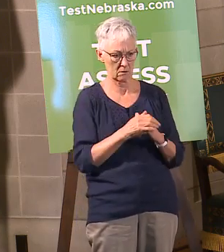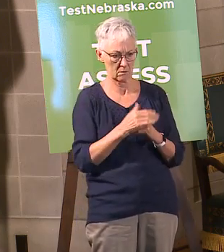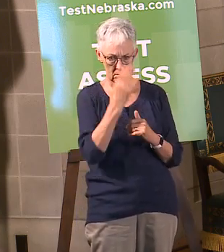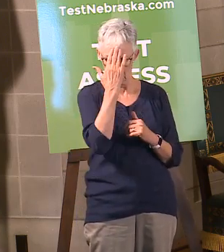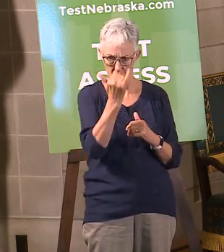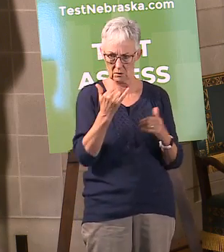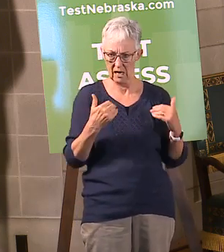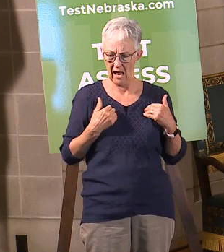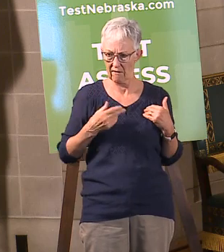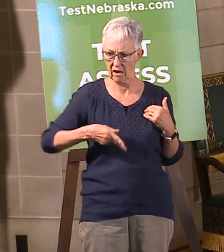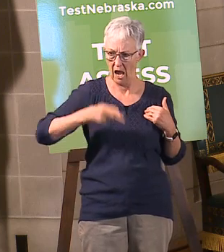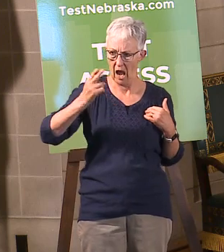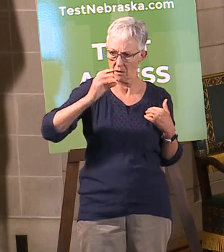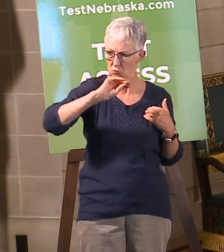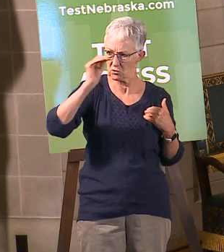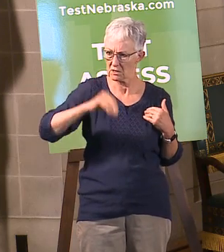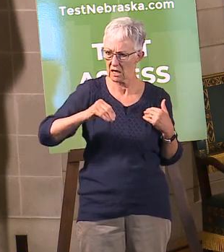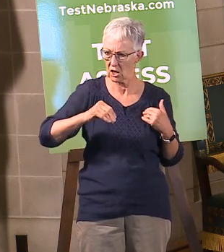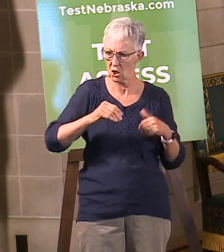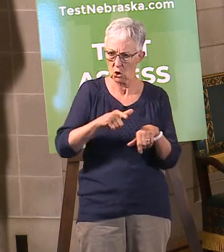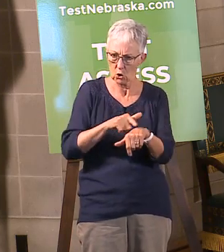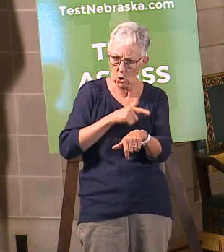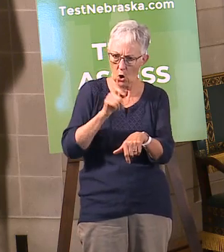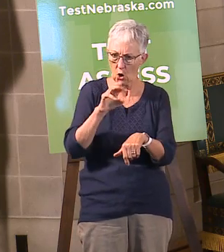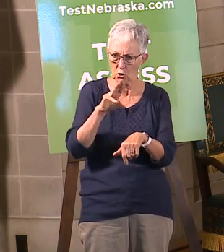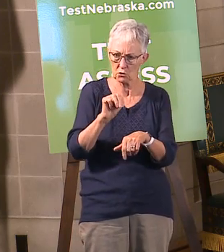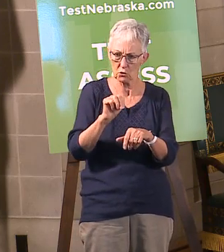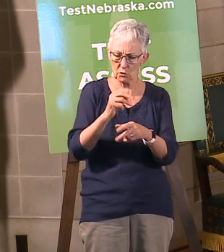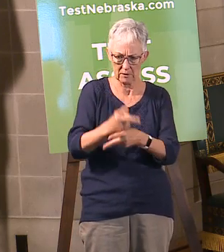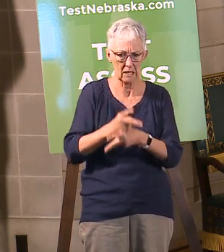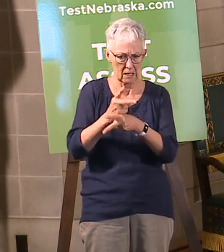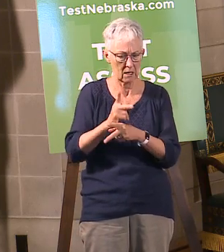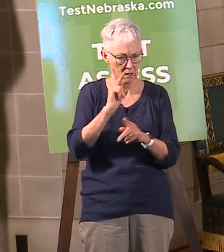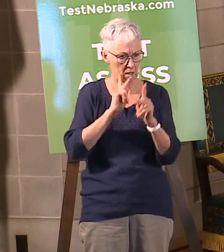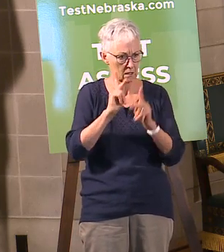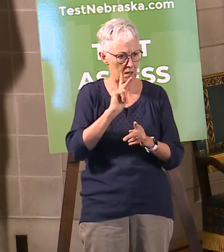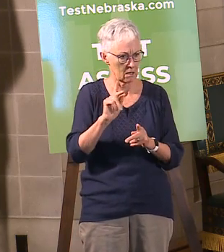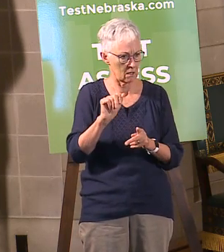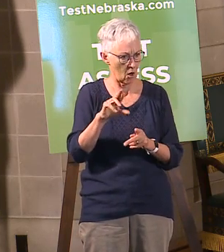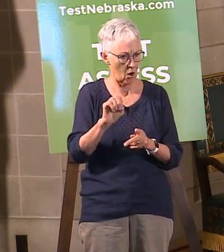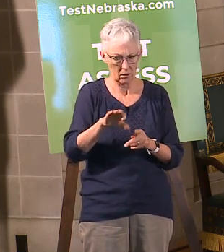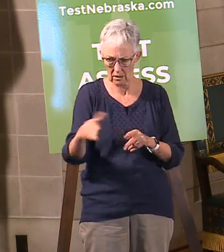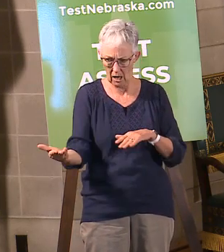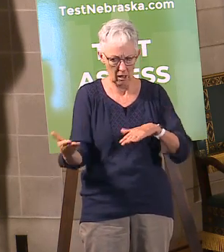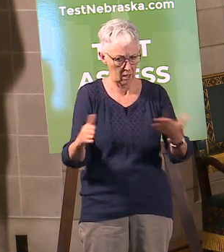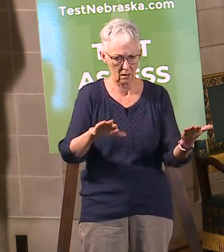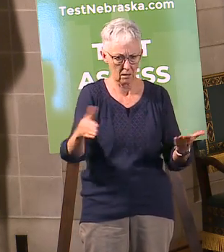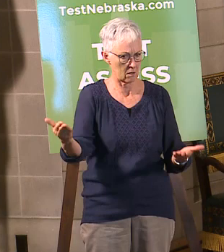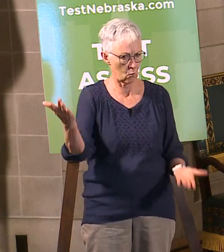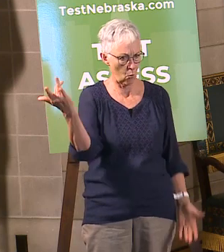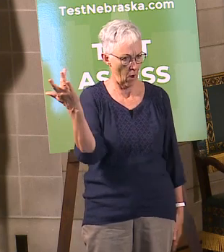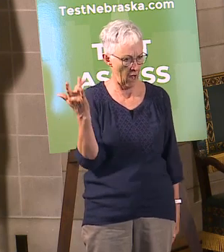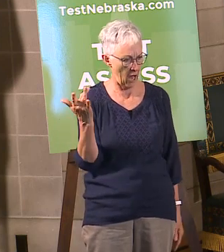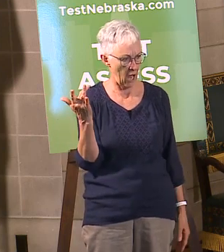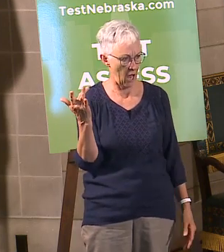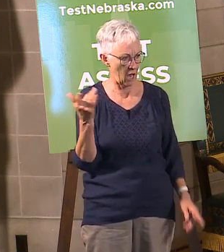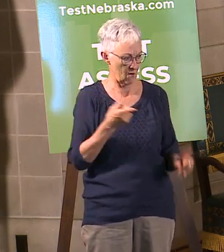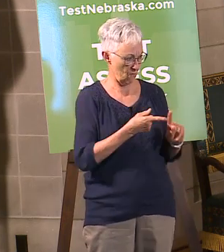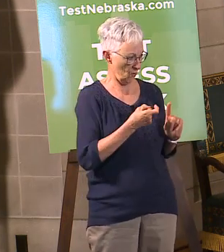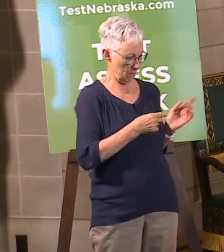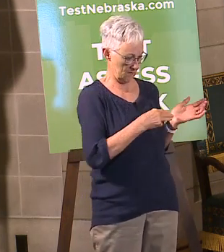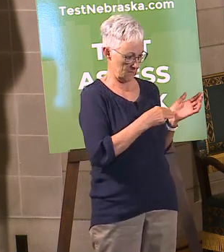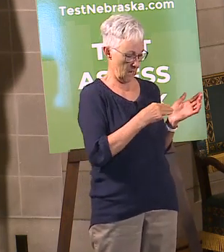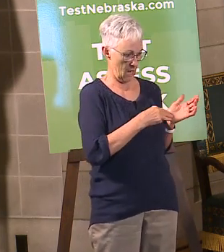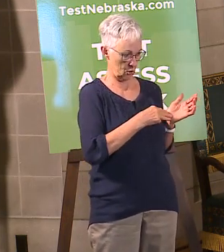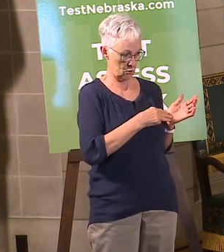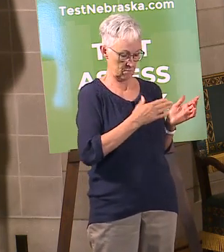why do we have a high percentage of long-term care residents that, in our state that are dying? From a doctor's standpoint